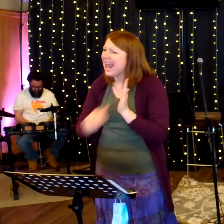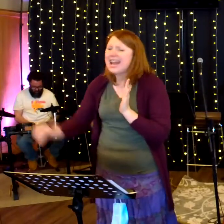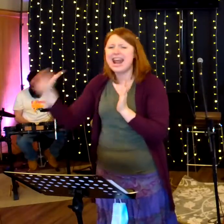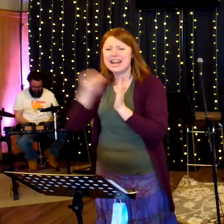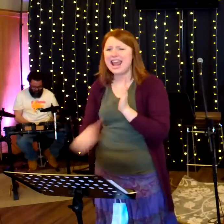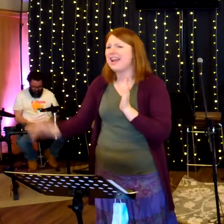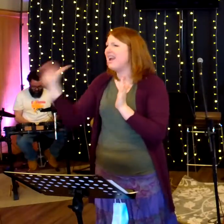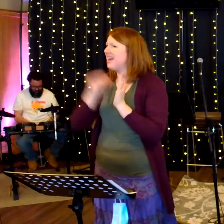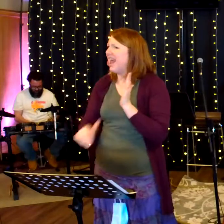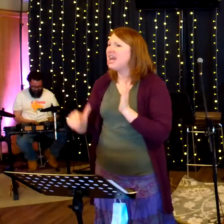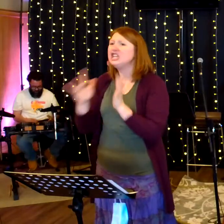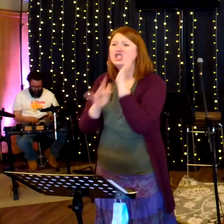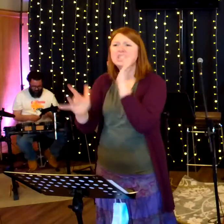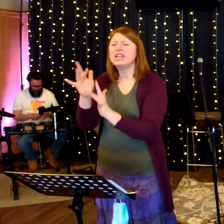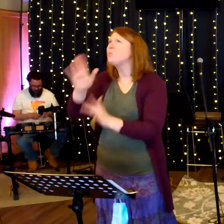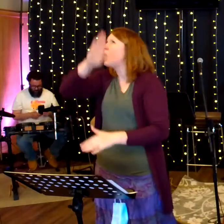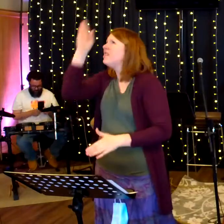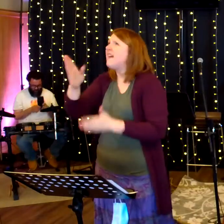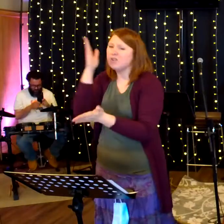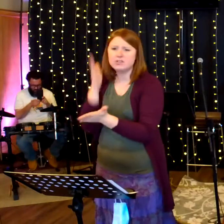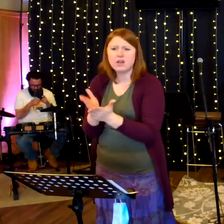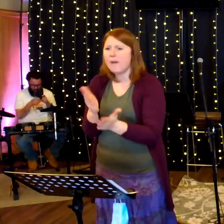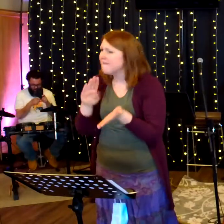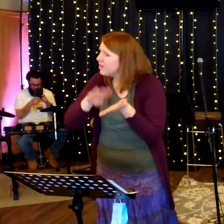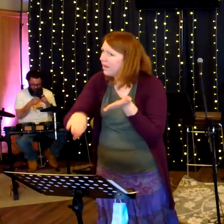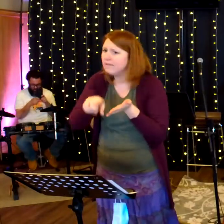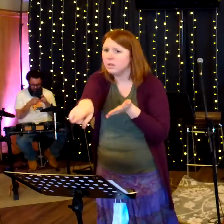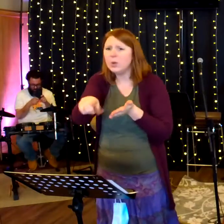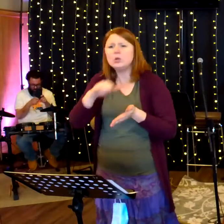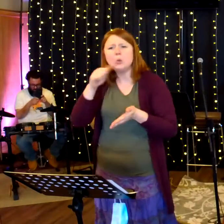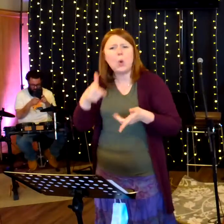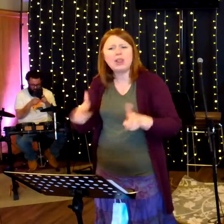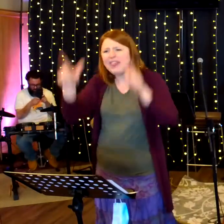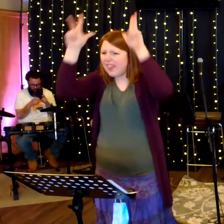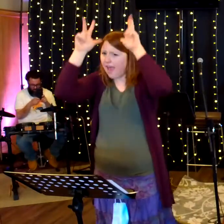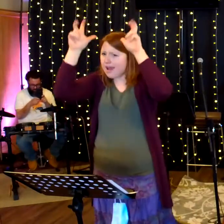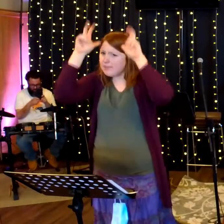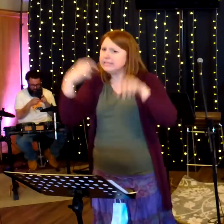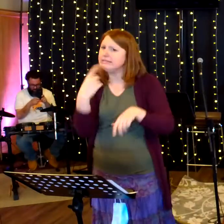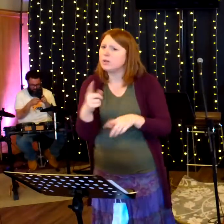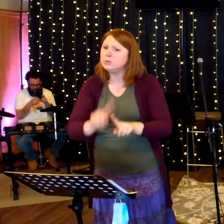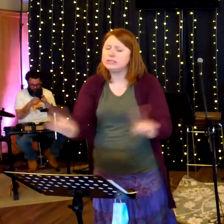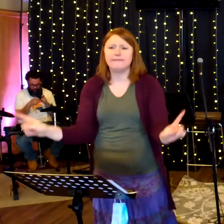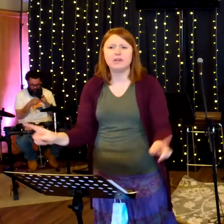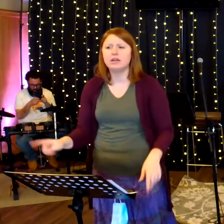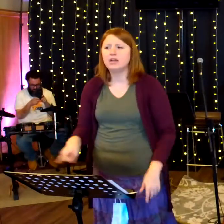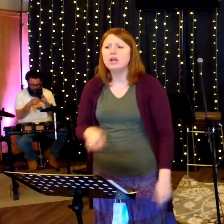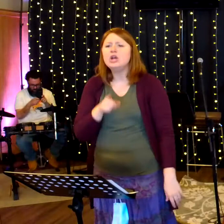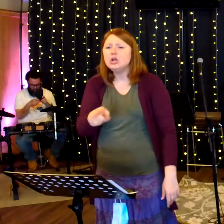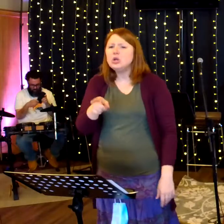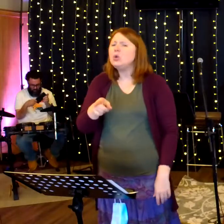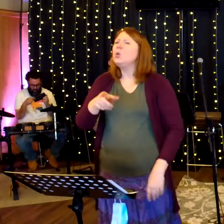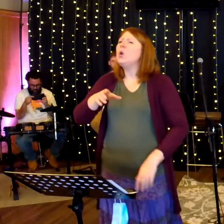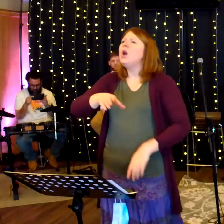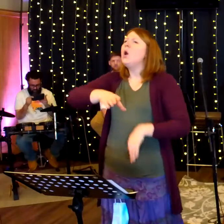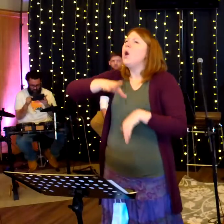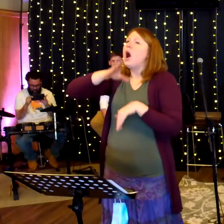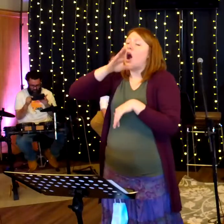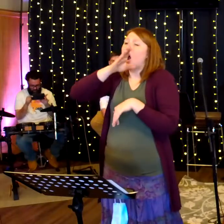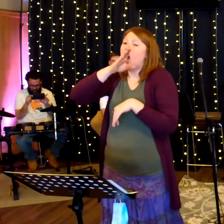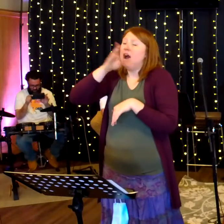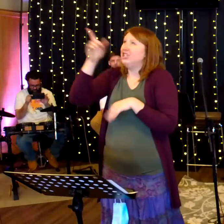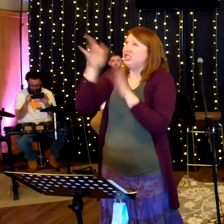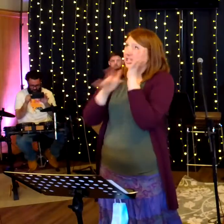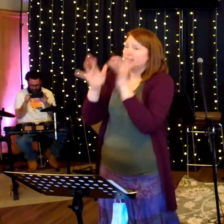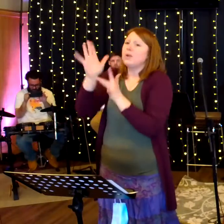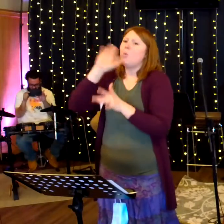you something different. Don't let the enemy tell you any different. Because you are never, ever too